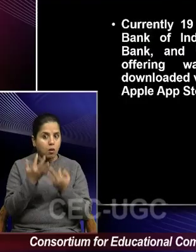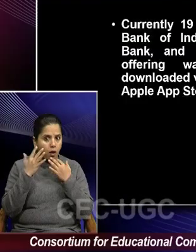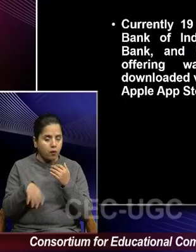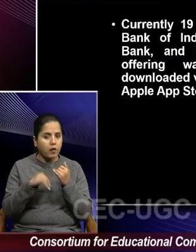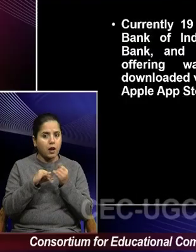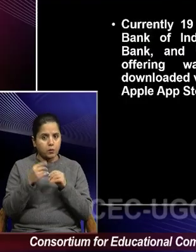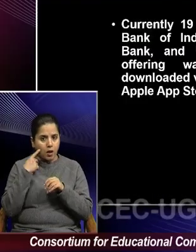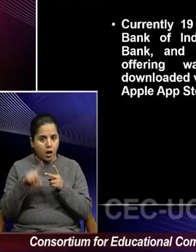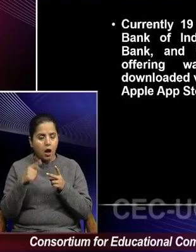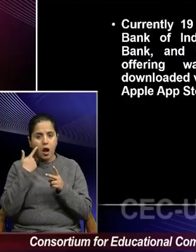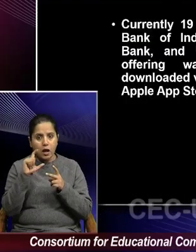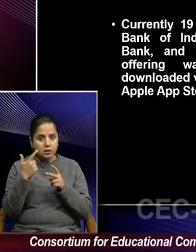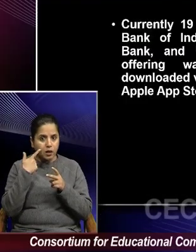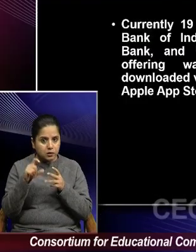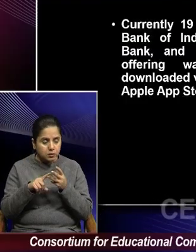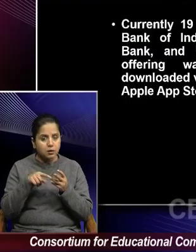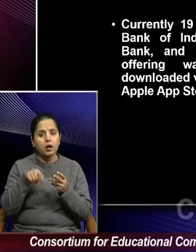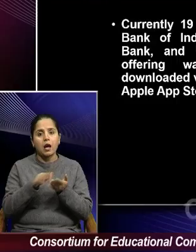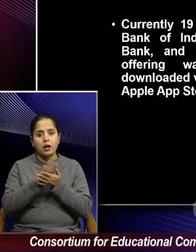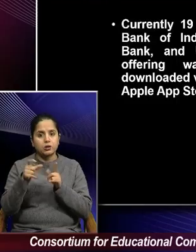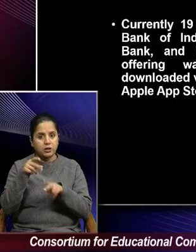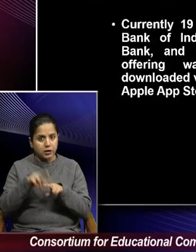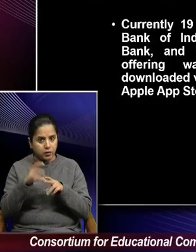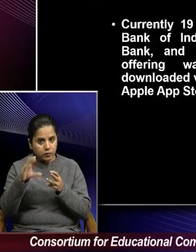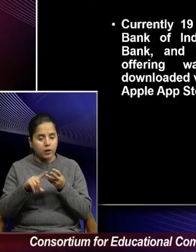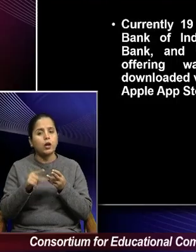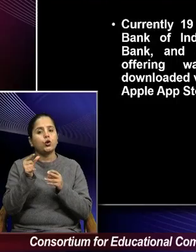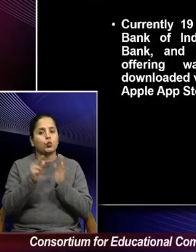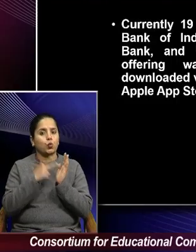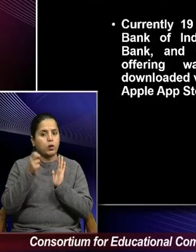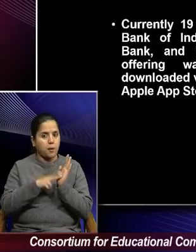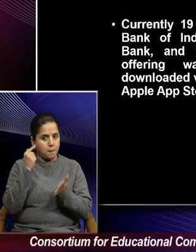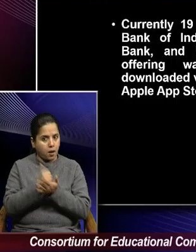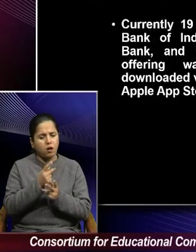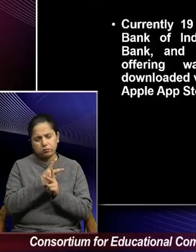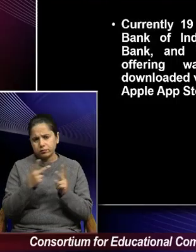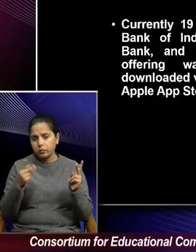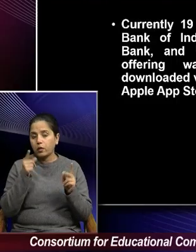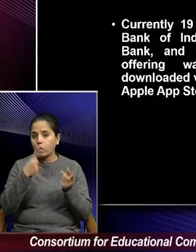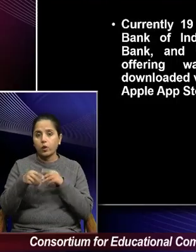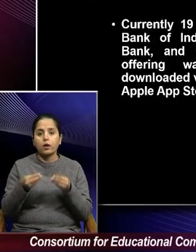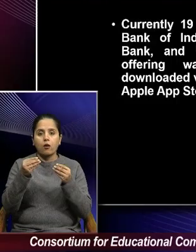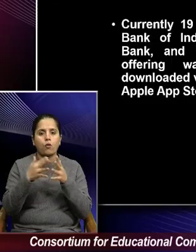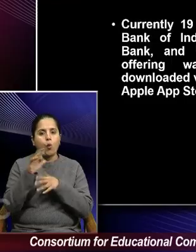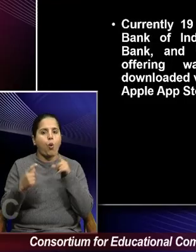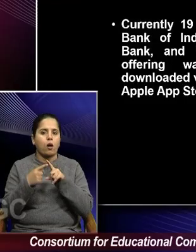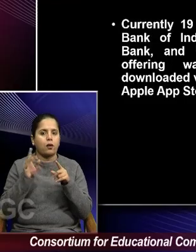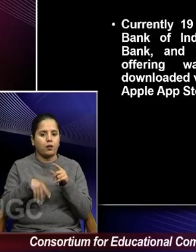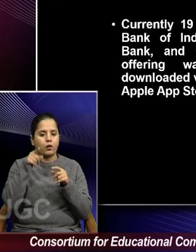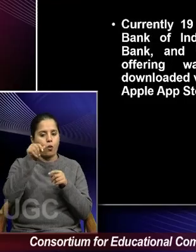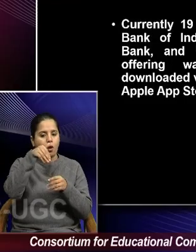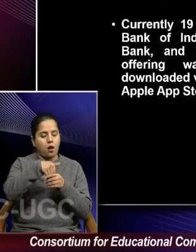India, ICICI Bank, HDFC Bank, and Union Bank of India, to name a few. They are actually offering wallets that can